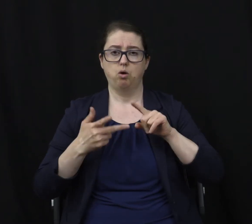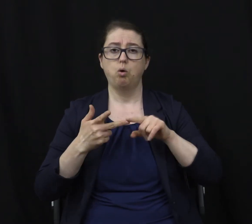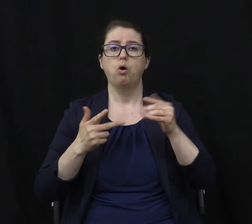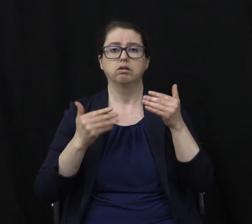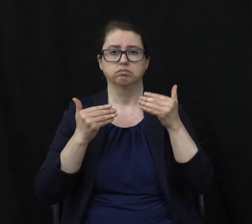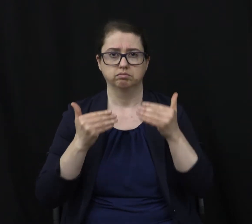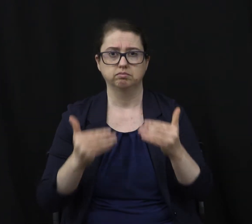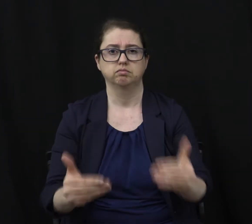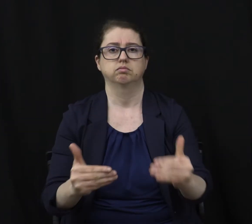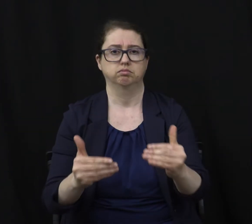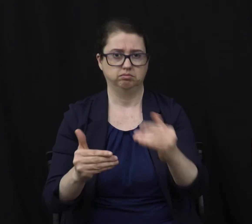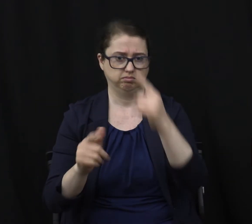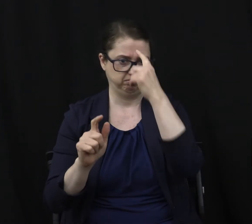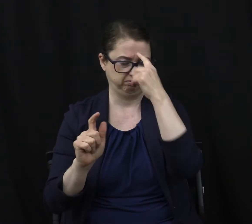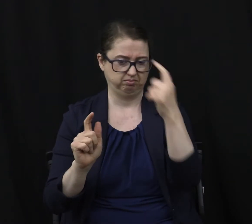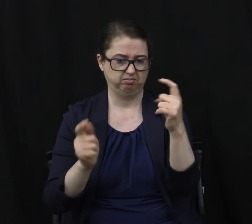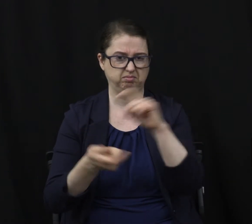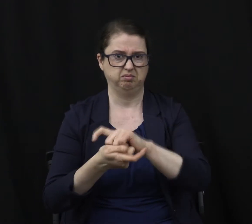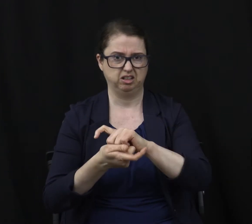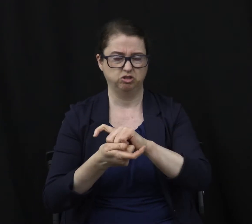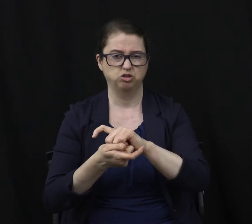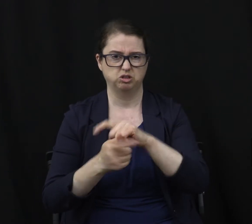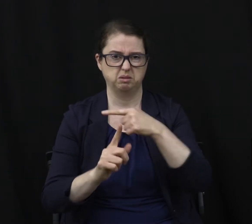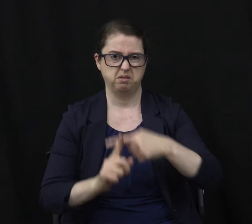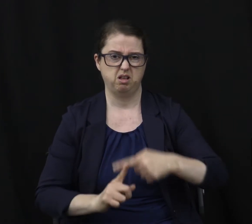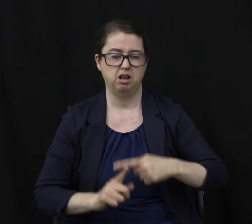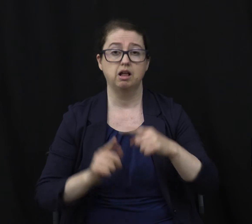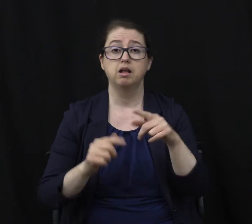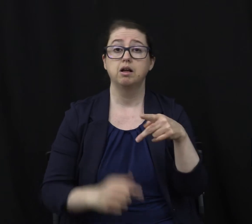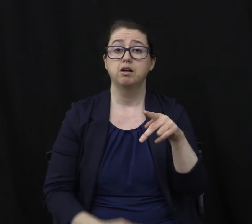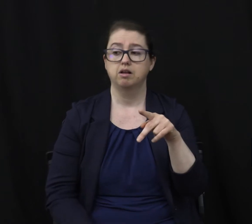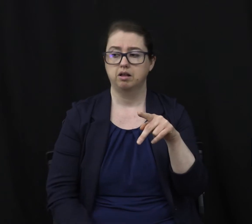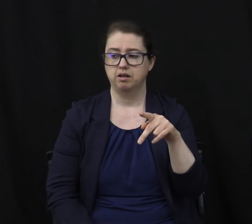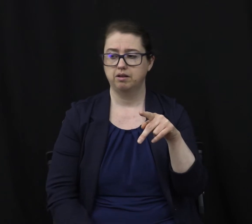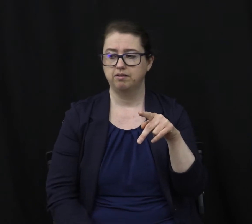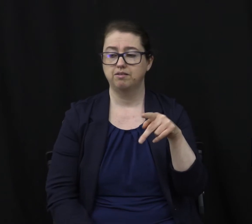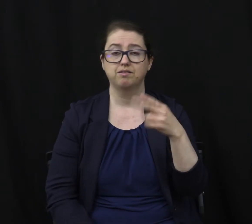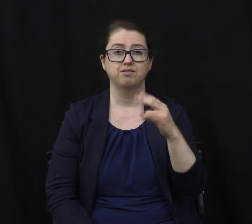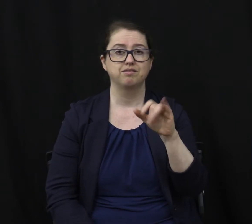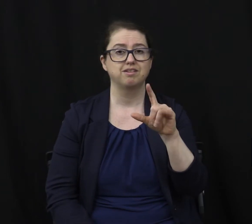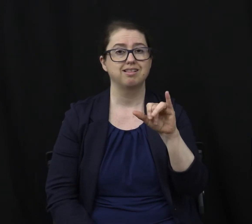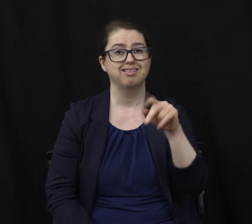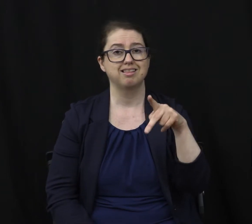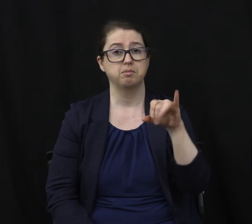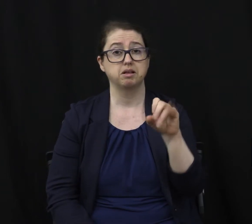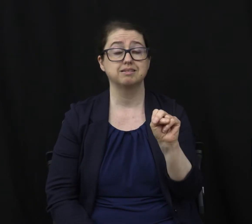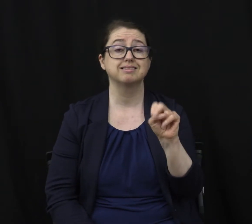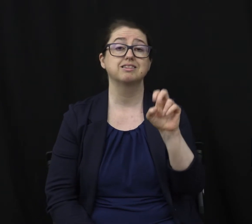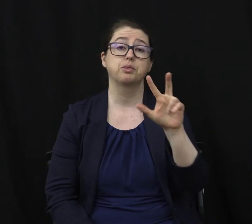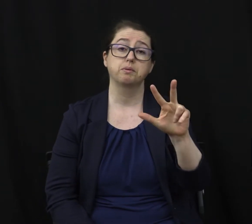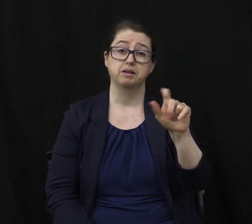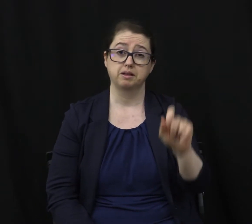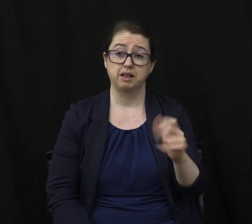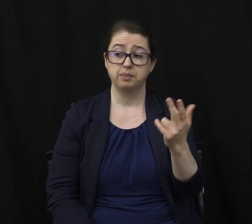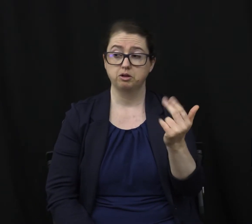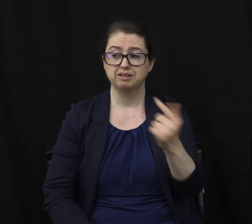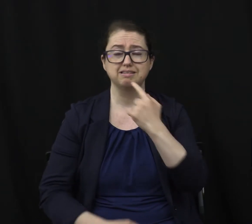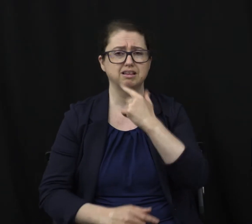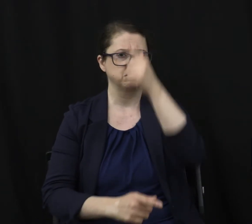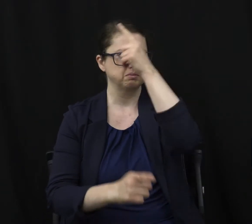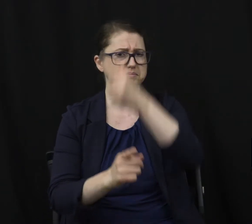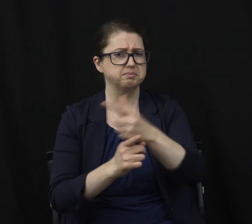Philippians 3:13, Paul says, "Brothers, I do not consider that I have made it my own, but one thing I